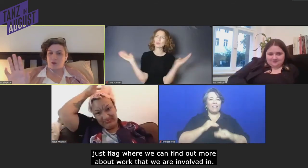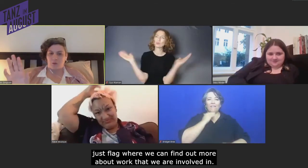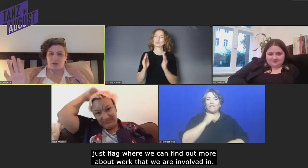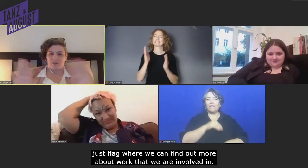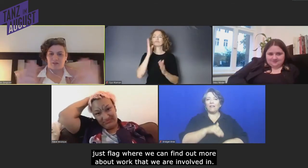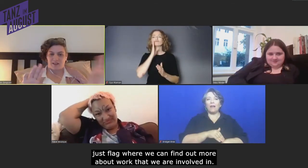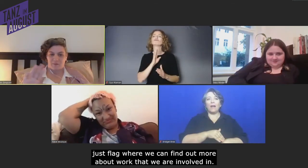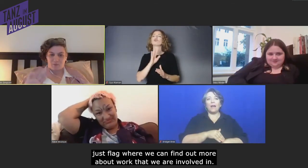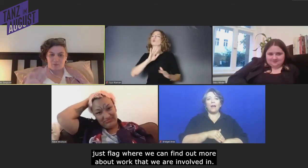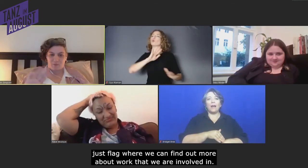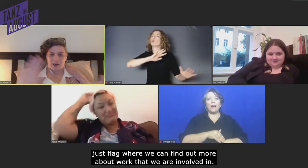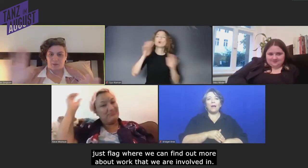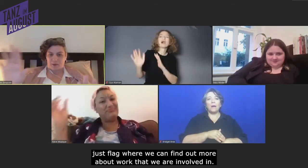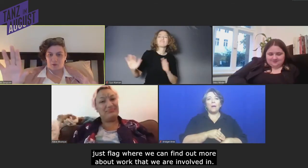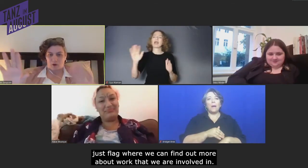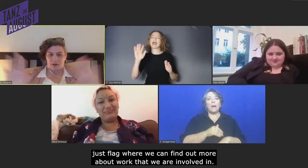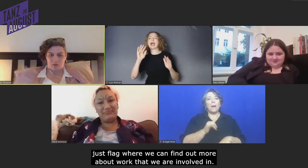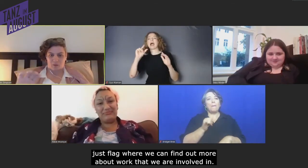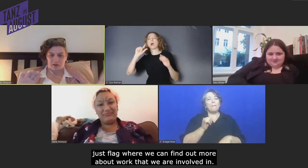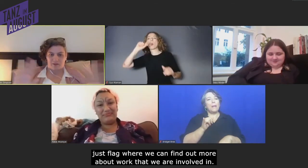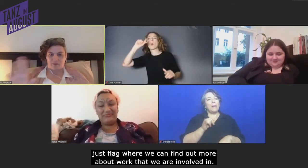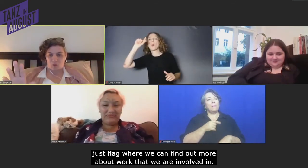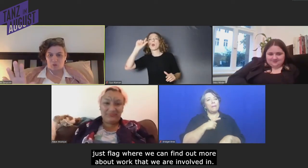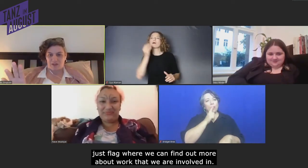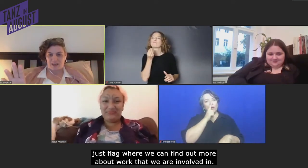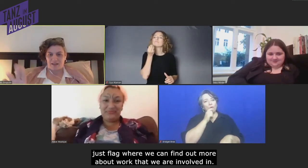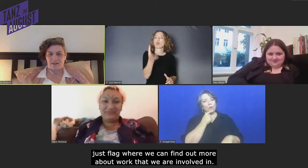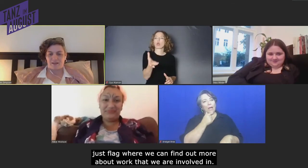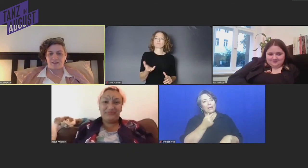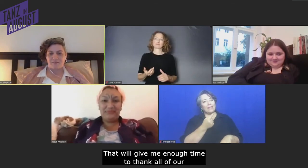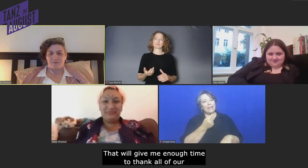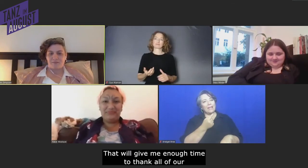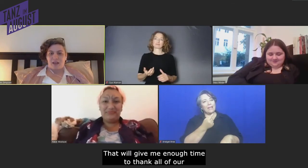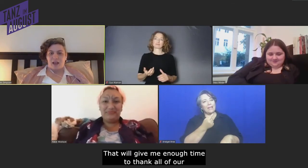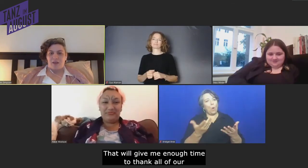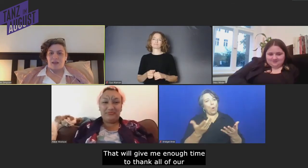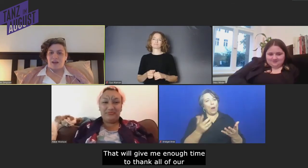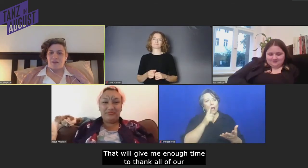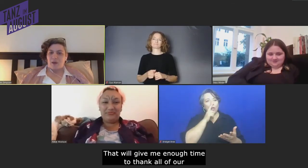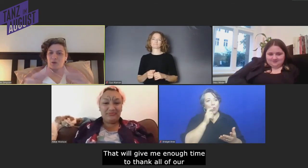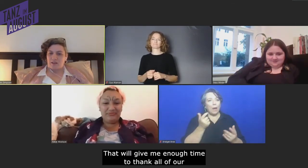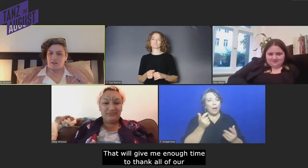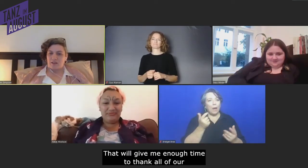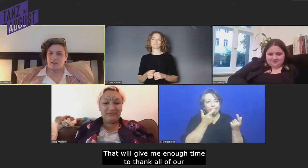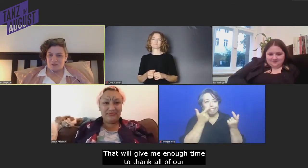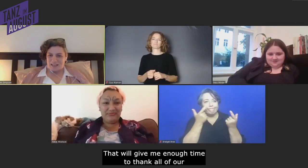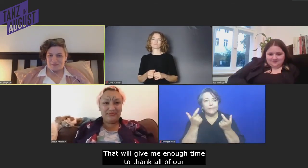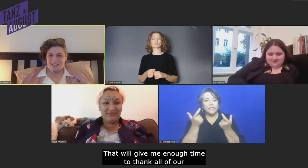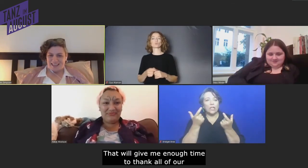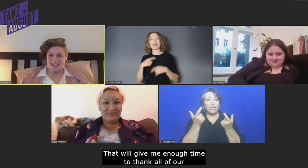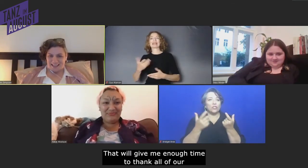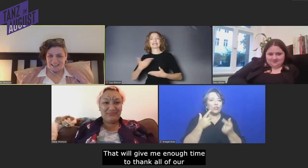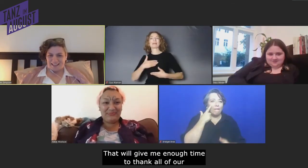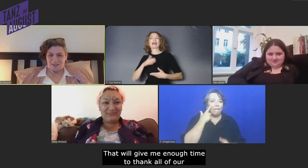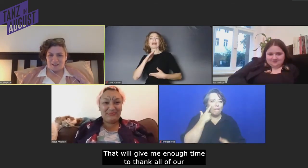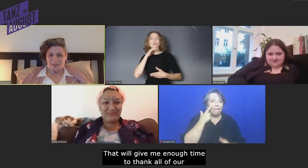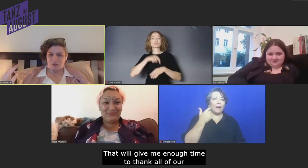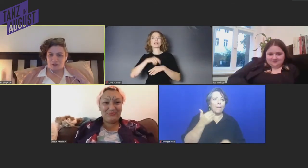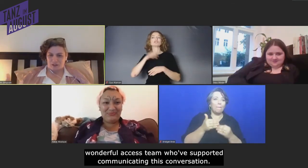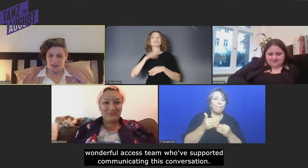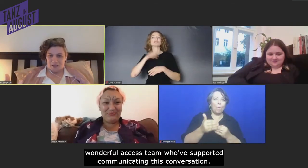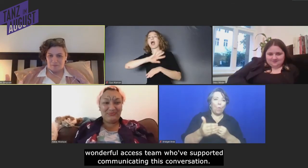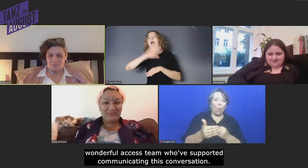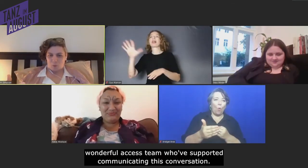where we can find out more about work that we are involved in. And then that will give me enough time to thank all of